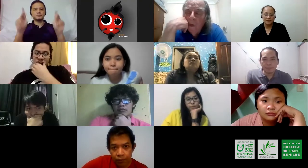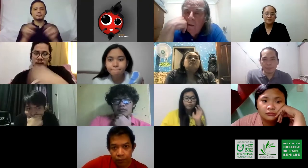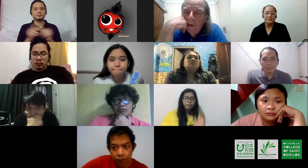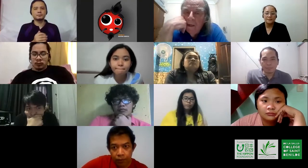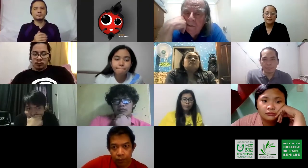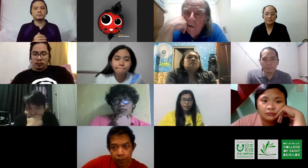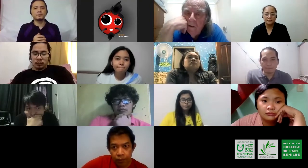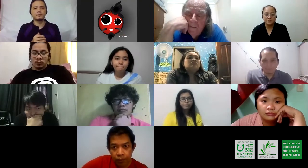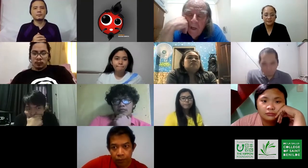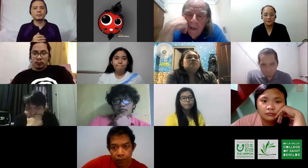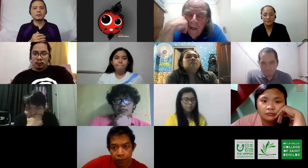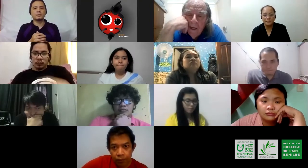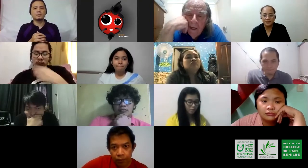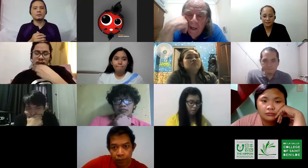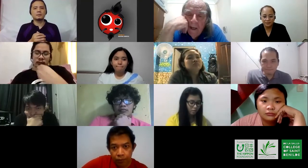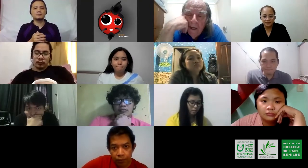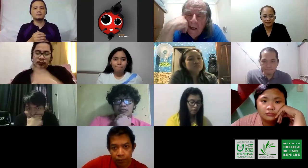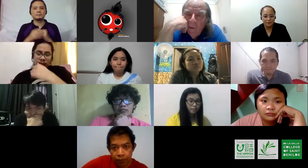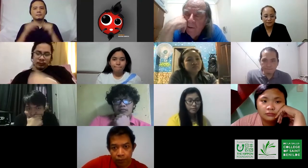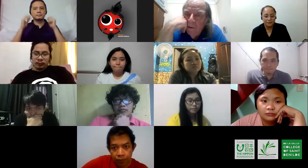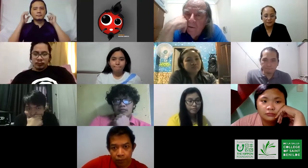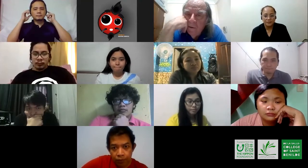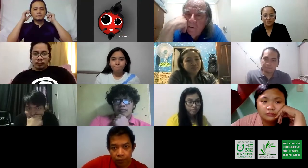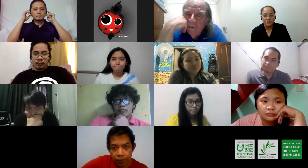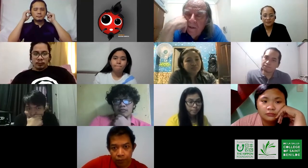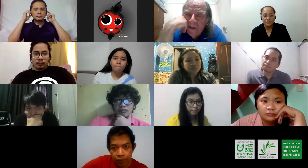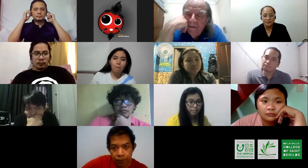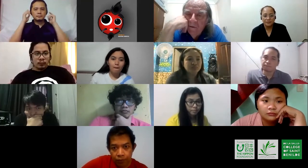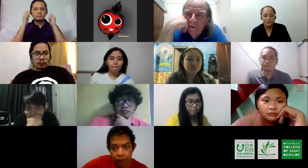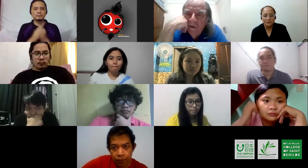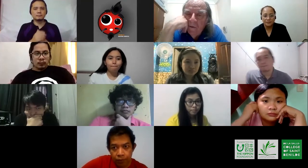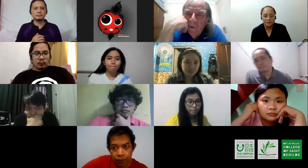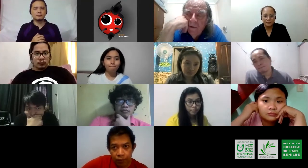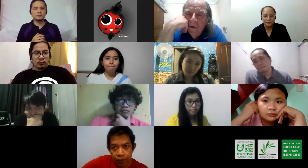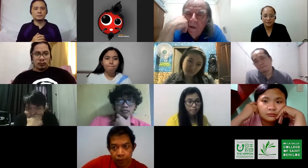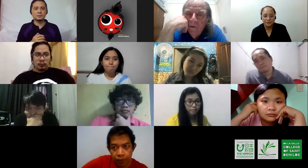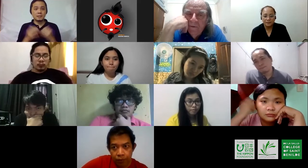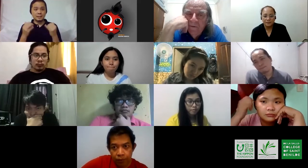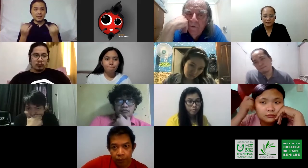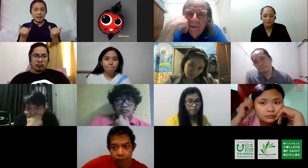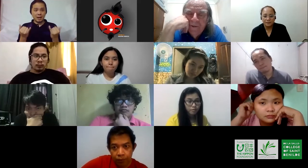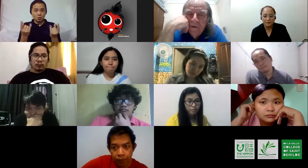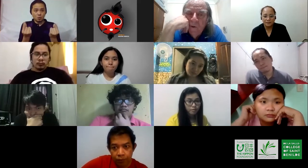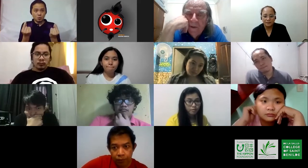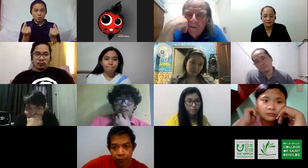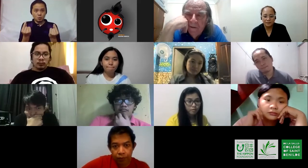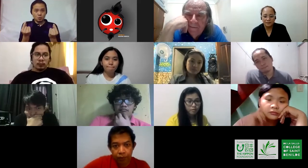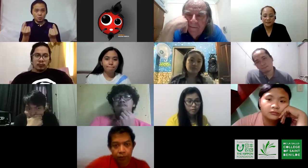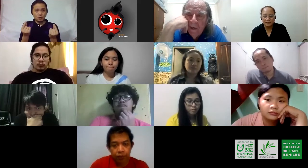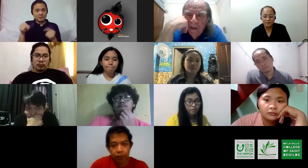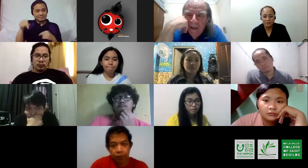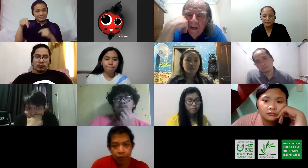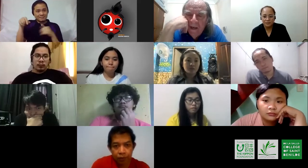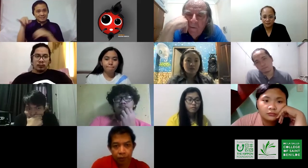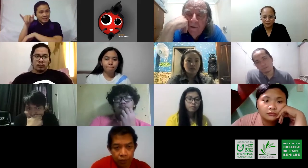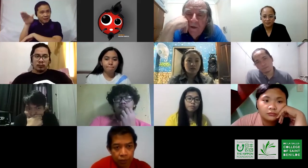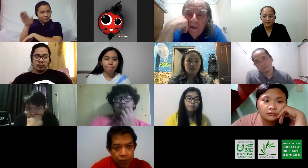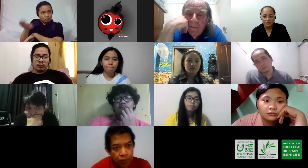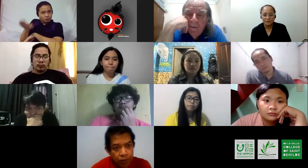Okay, so I want you to, this afternoon, I want you to go through each of the questions and I want you to come up with